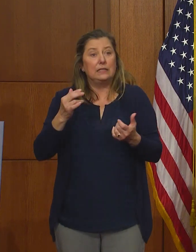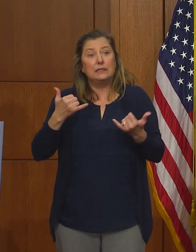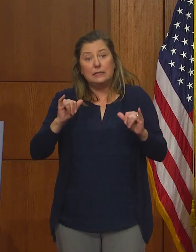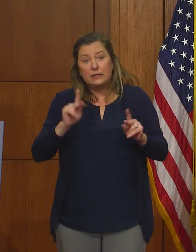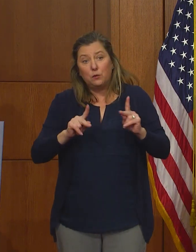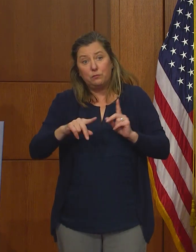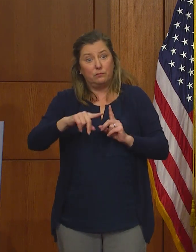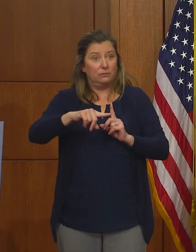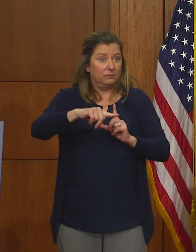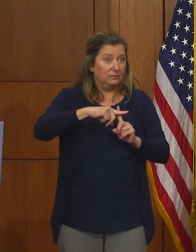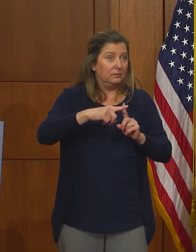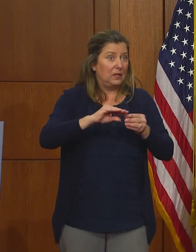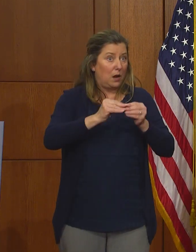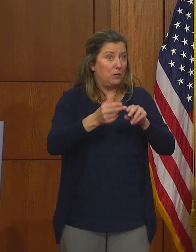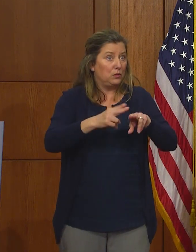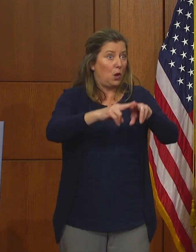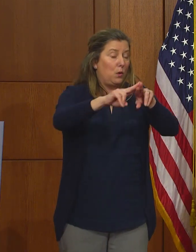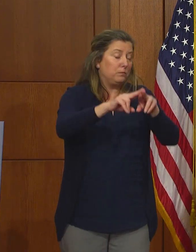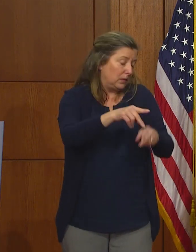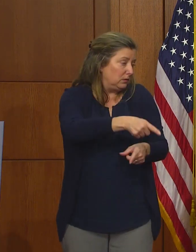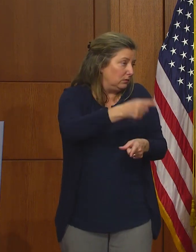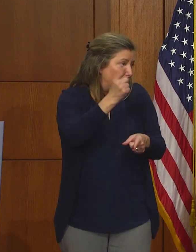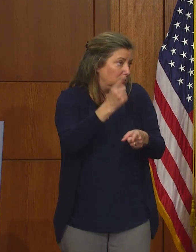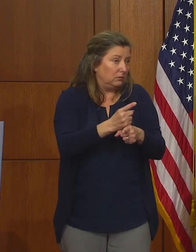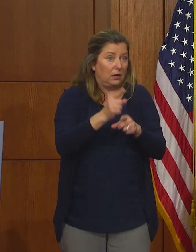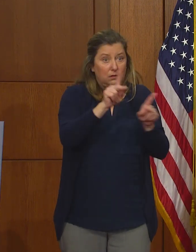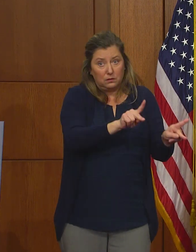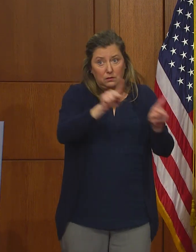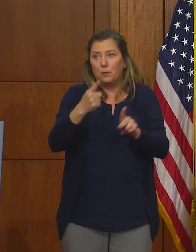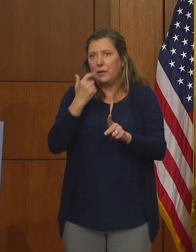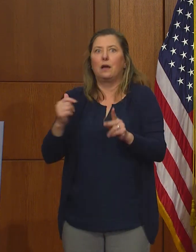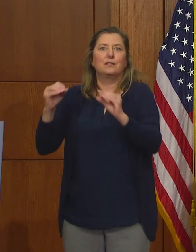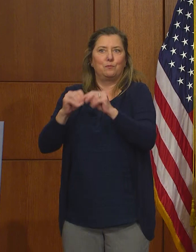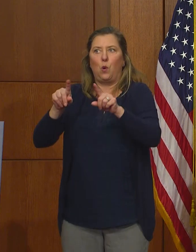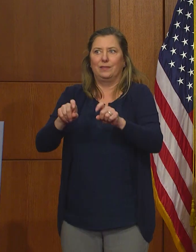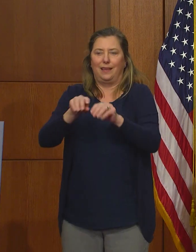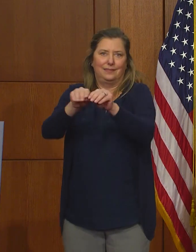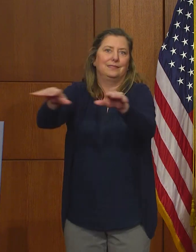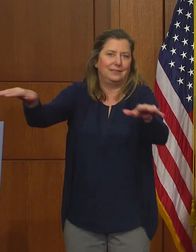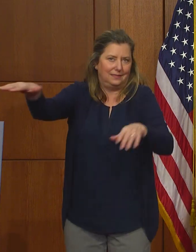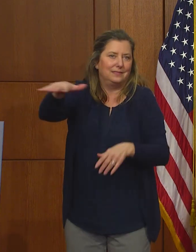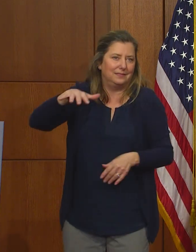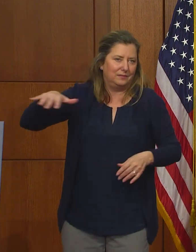case counts go up, but yes, you're correct. A proportion of that's because we're testing more people.